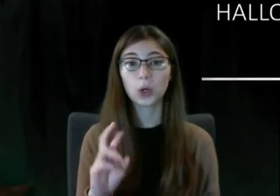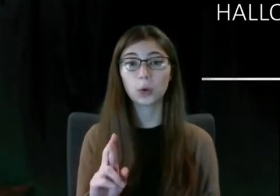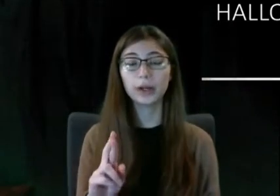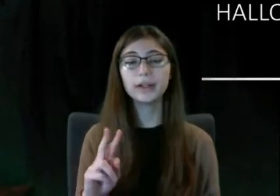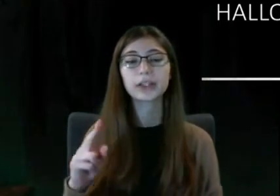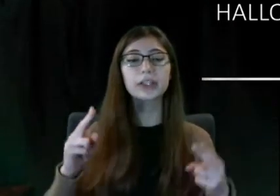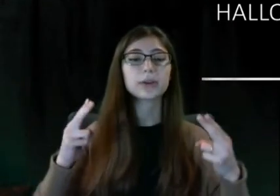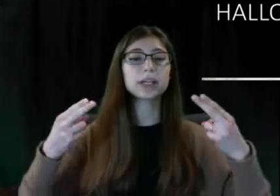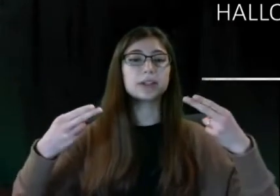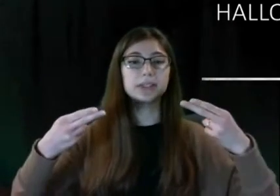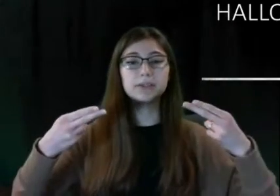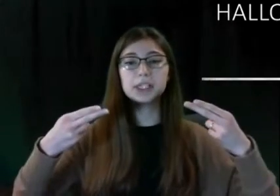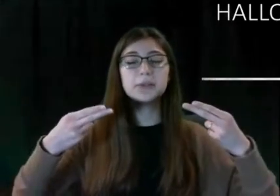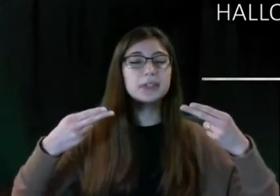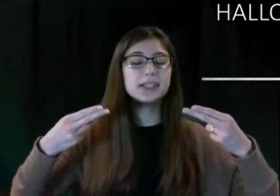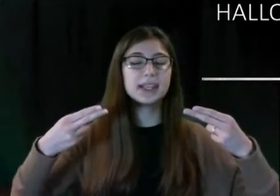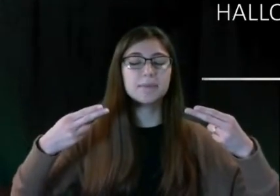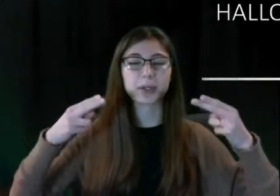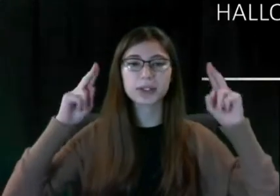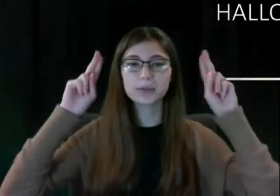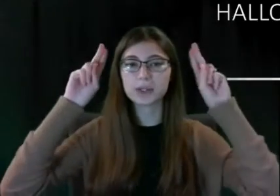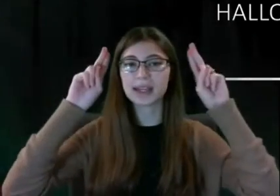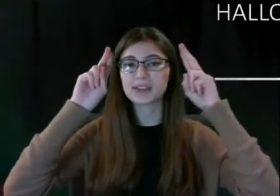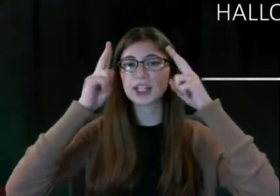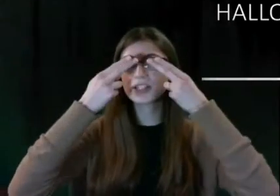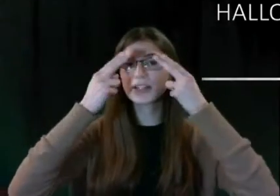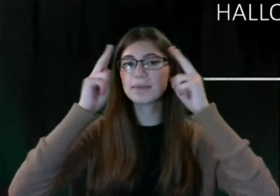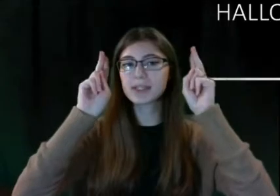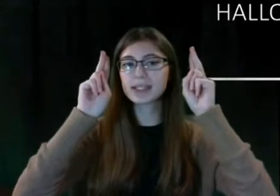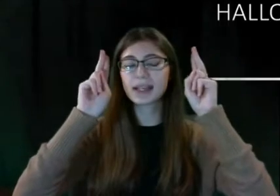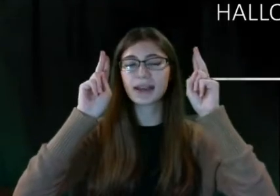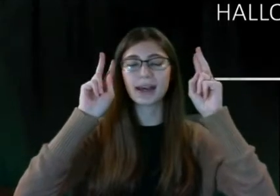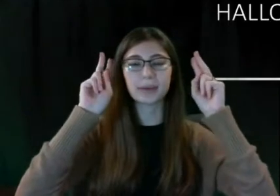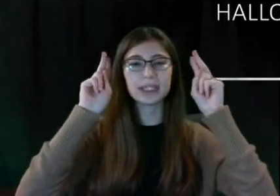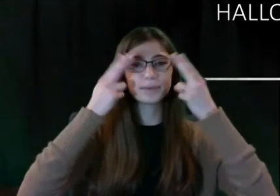Or you can also do the same motion with H hand shapes. Halloween.